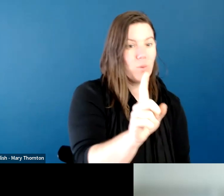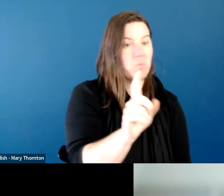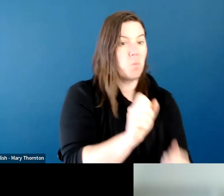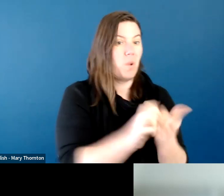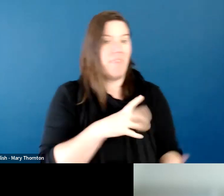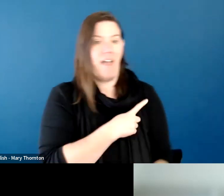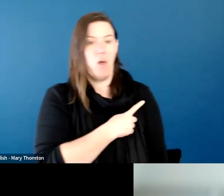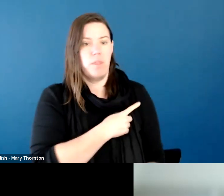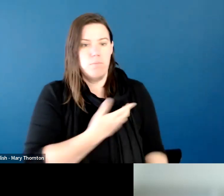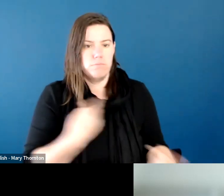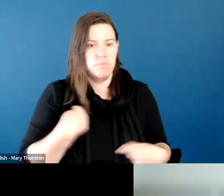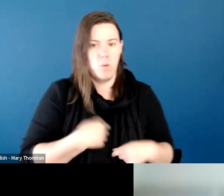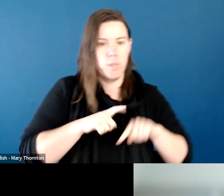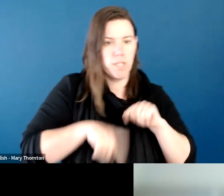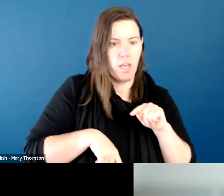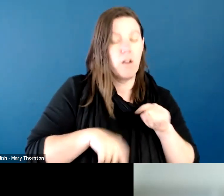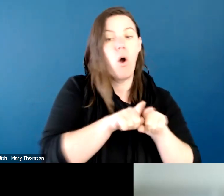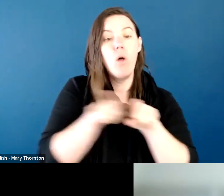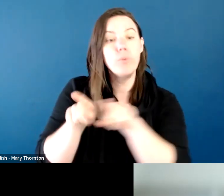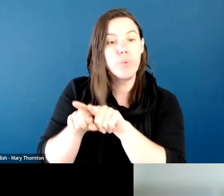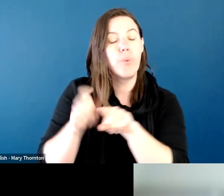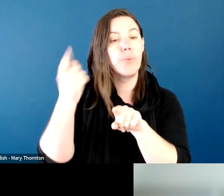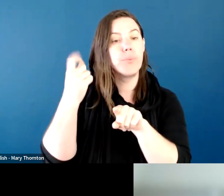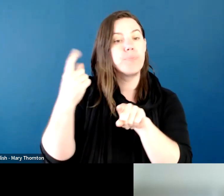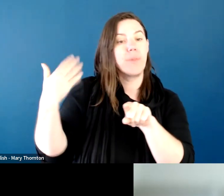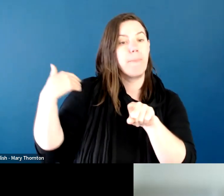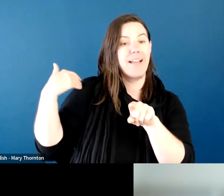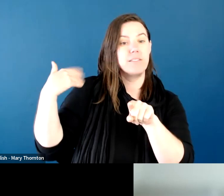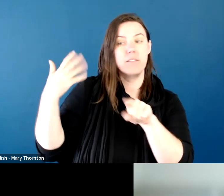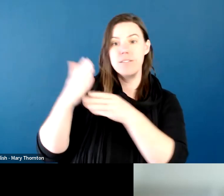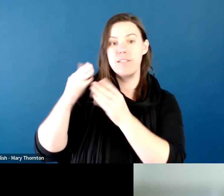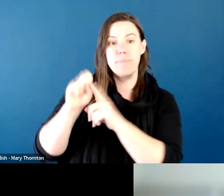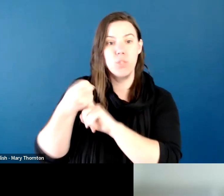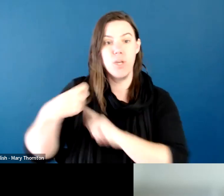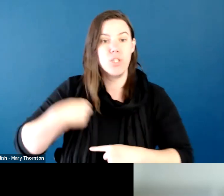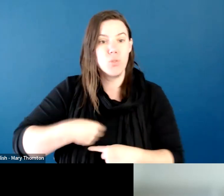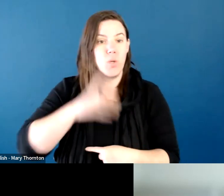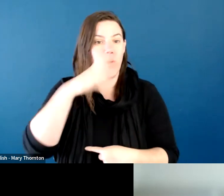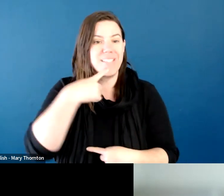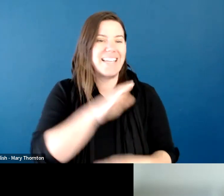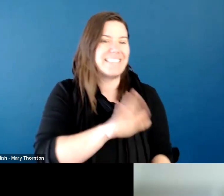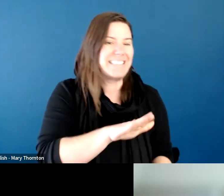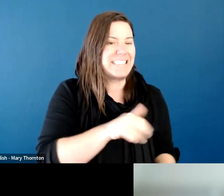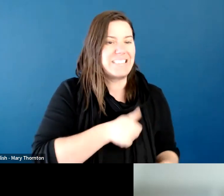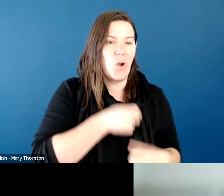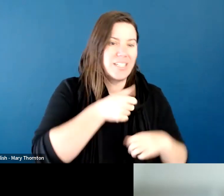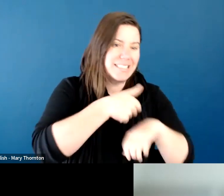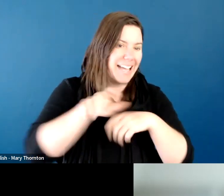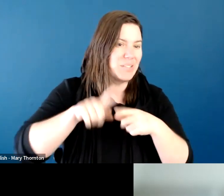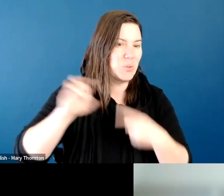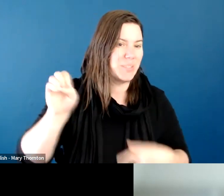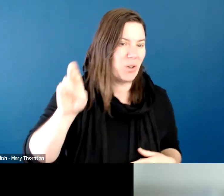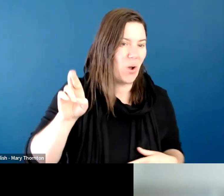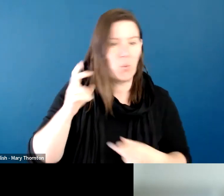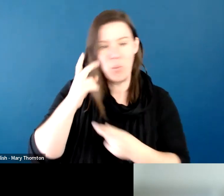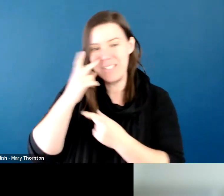in the community where in the past, historically, we probably would have told the referent, you're going to need to get them to the ER, and then we can see them in